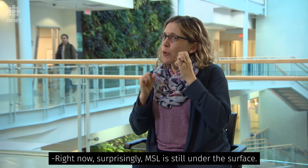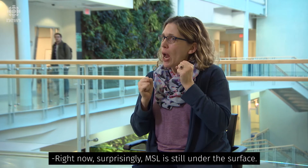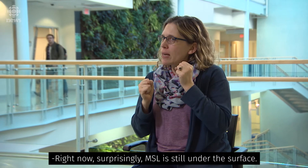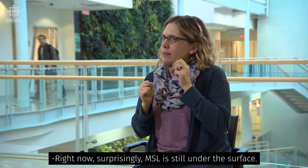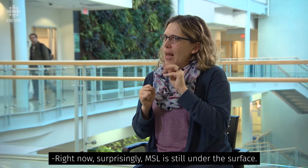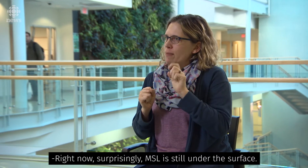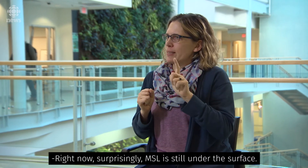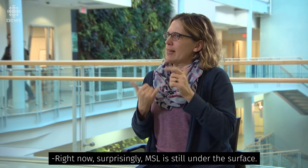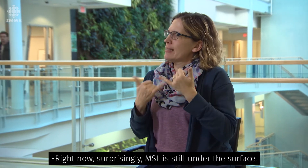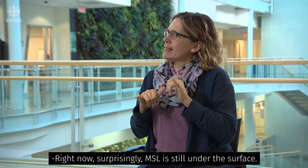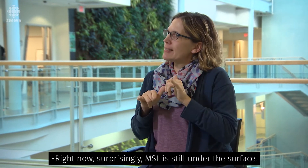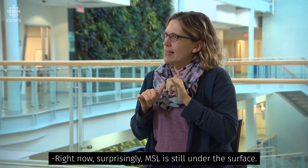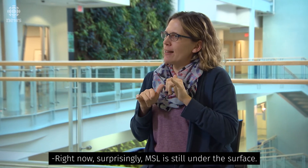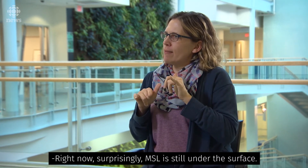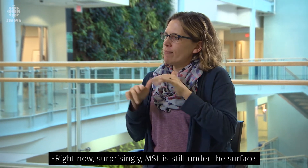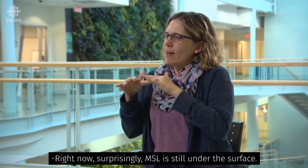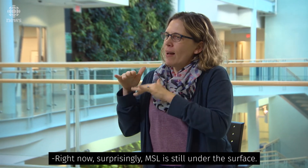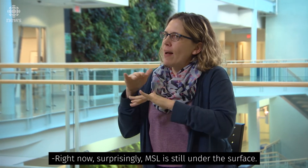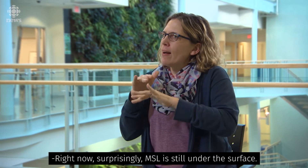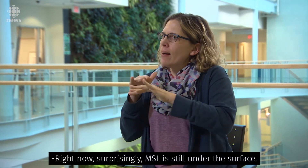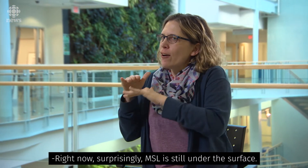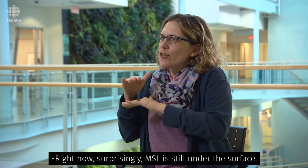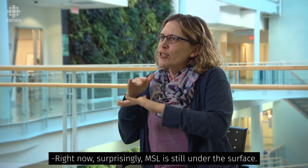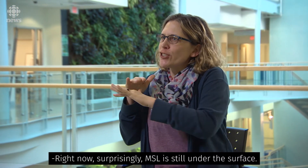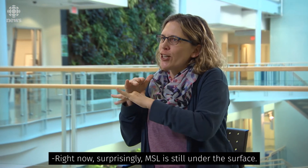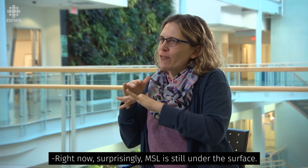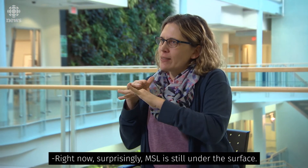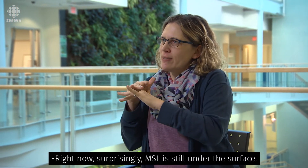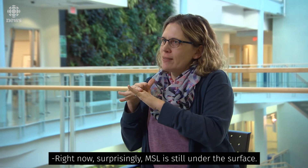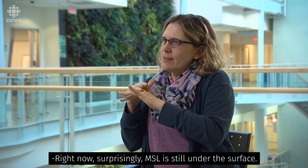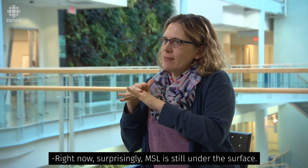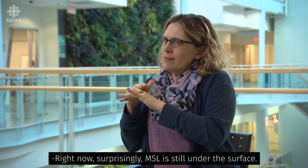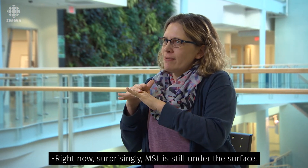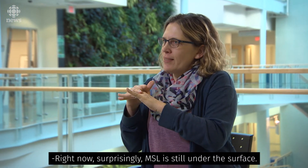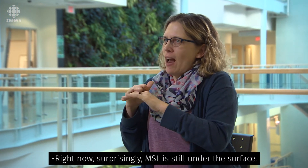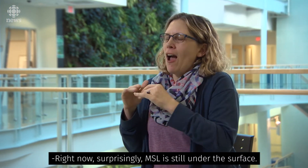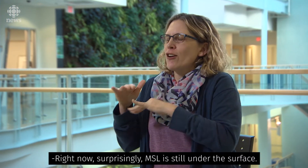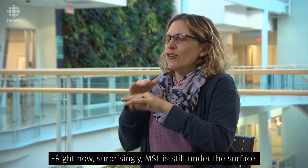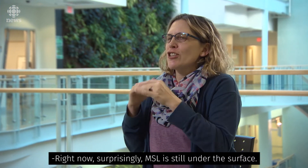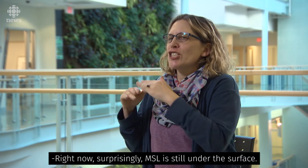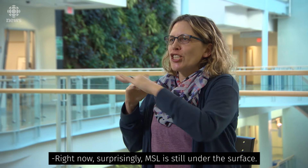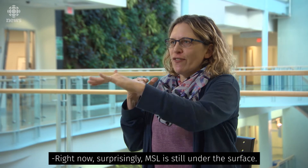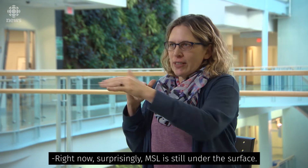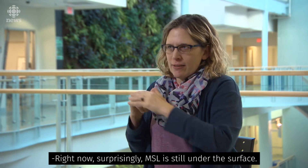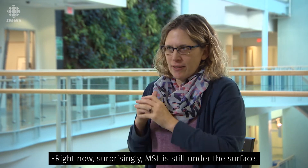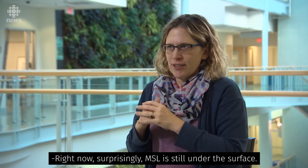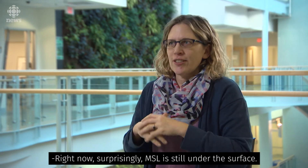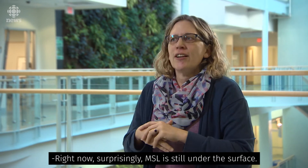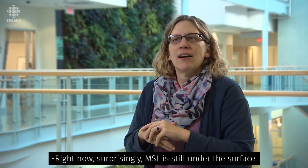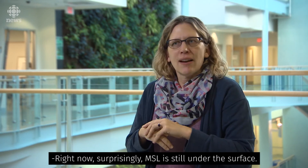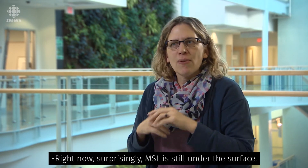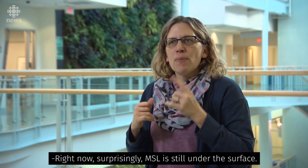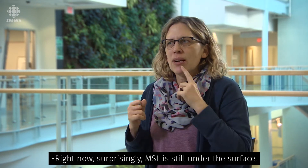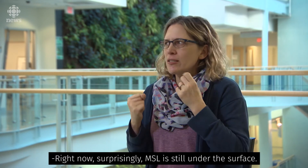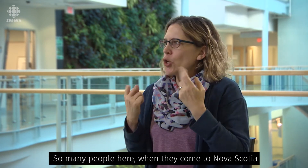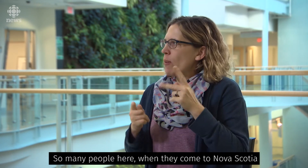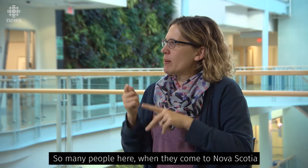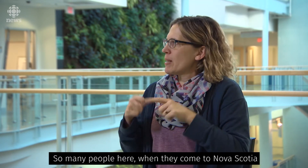now, surprisingly, MSL is still under the surface. So